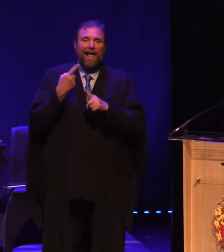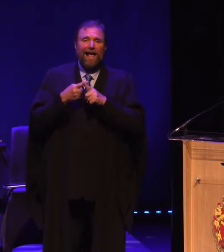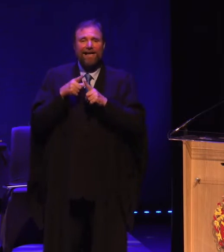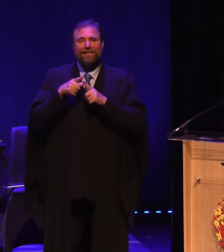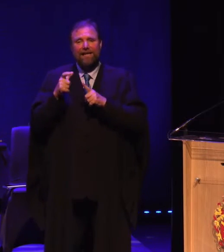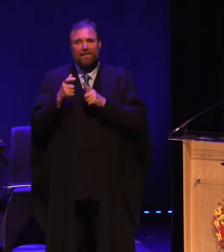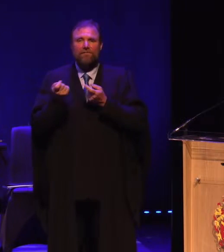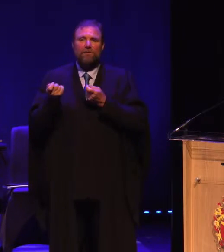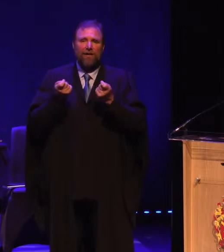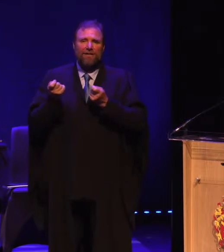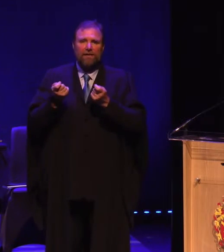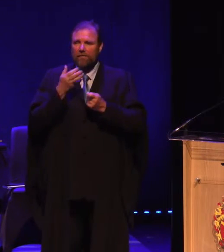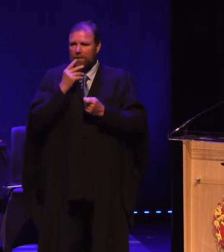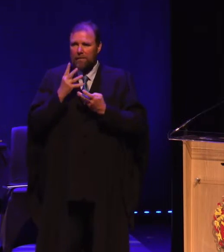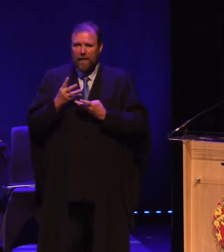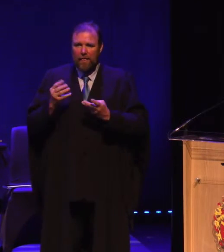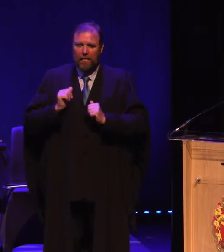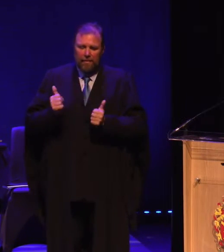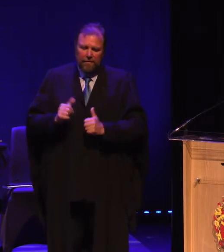public health.